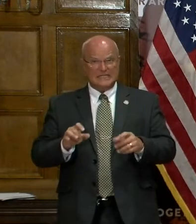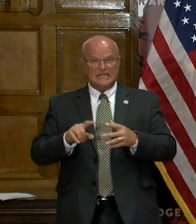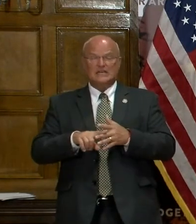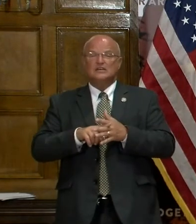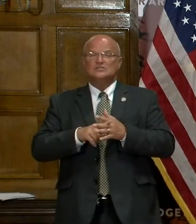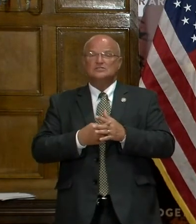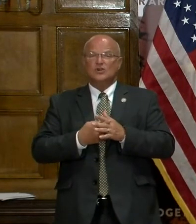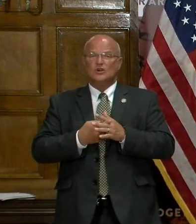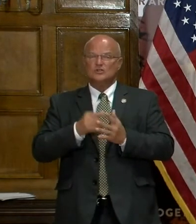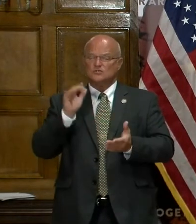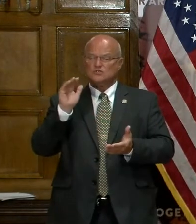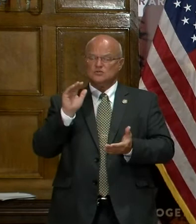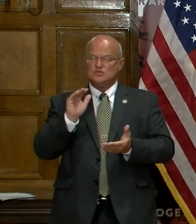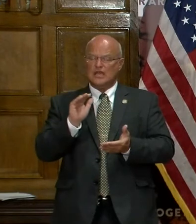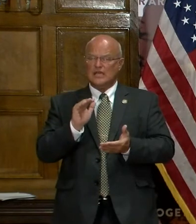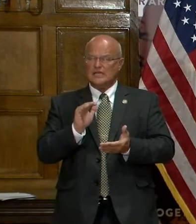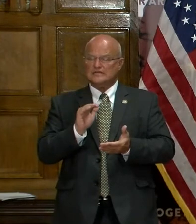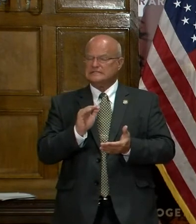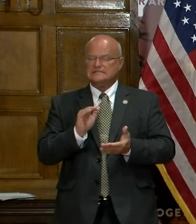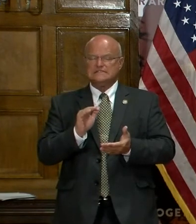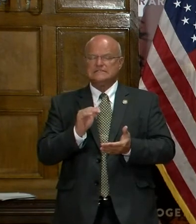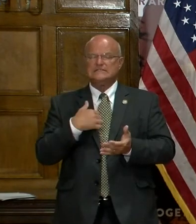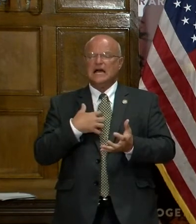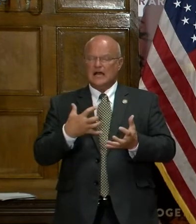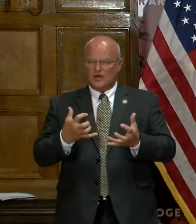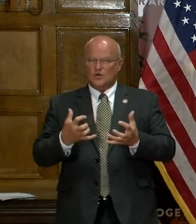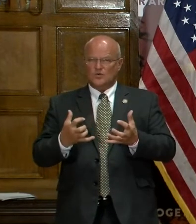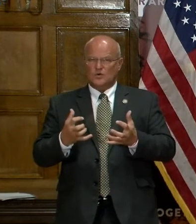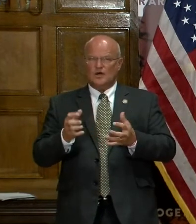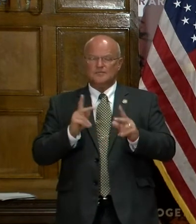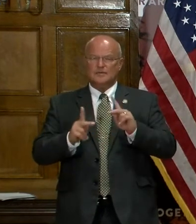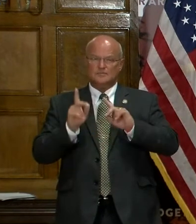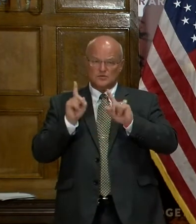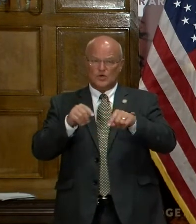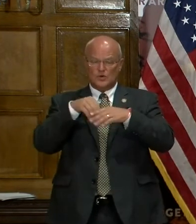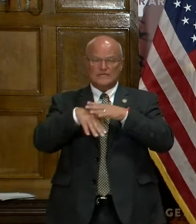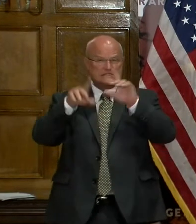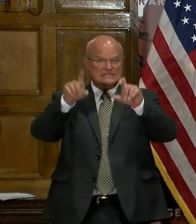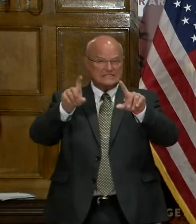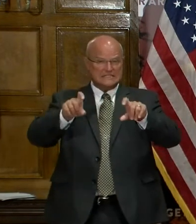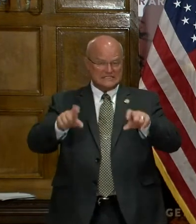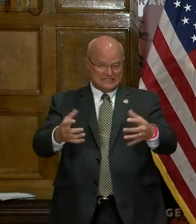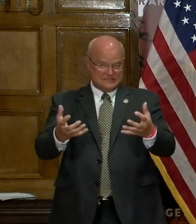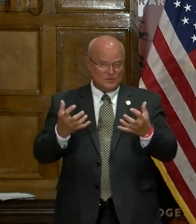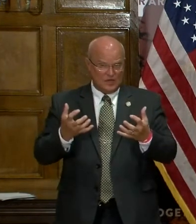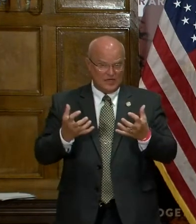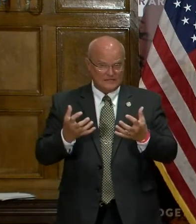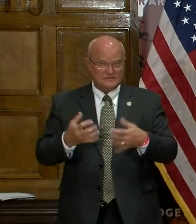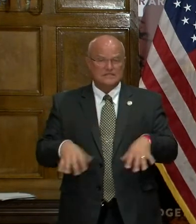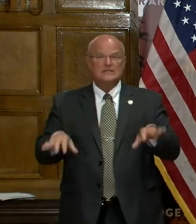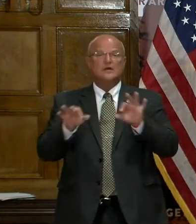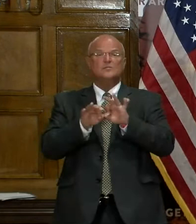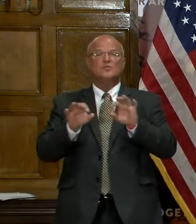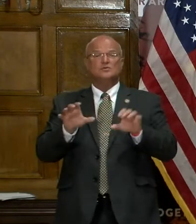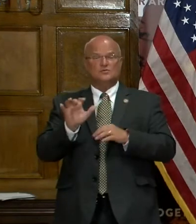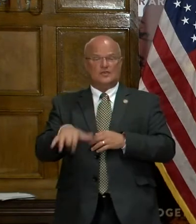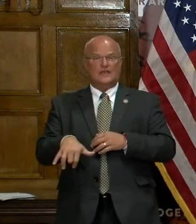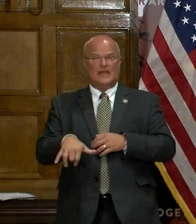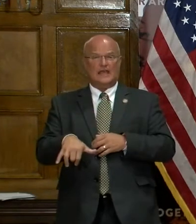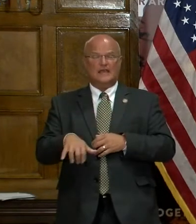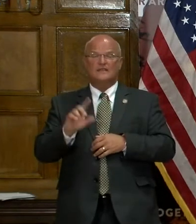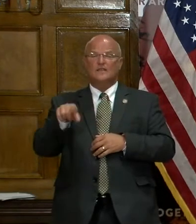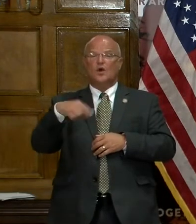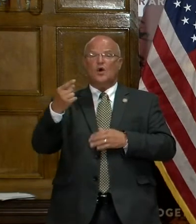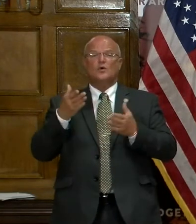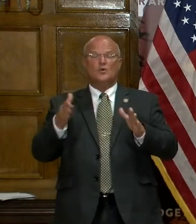started to wane a little bit. I want people to go in and be tested. It's important to do so. That's